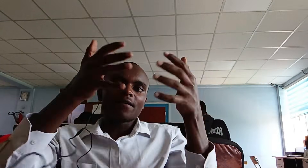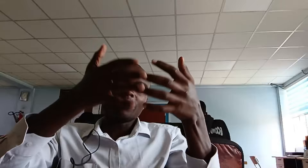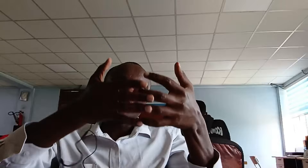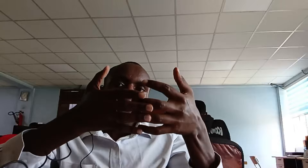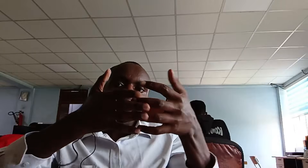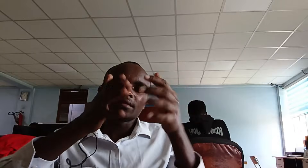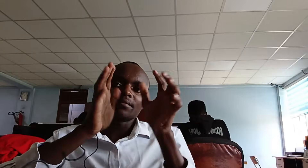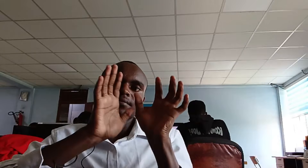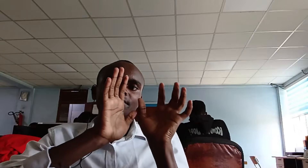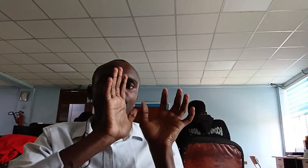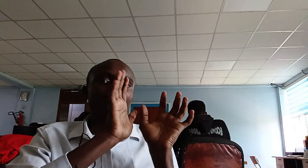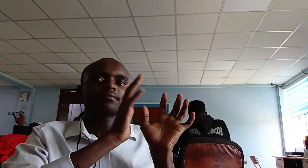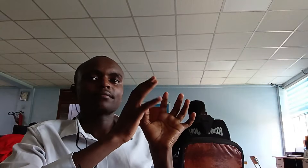family.